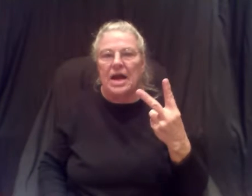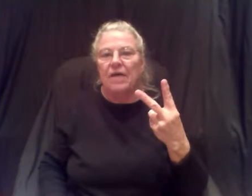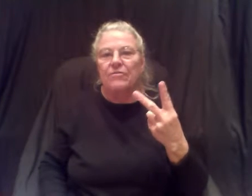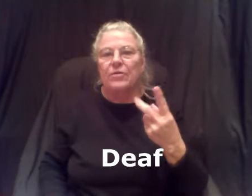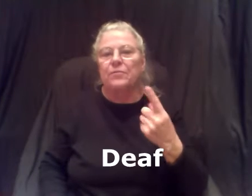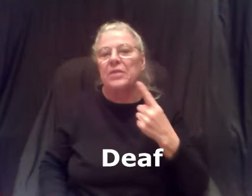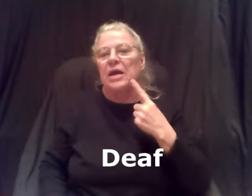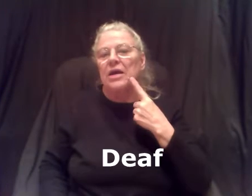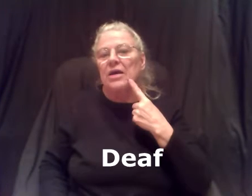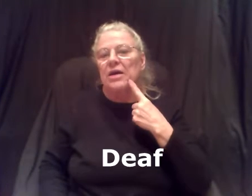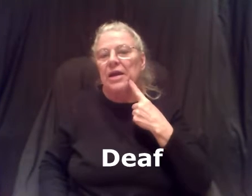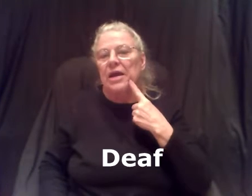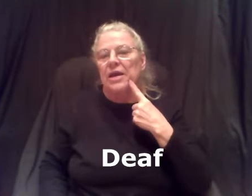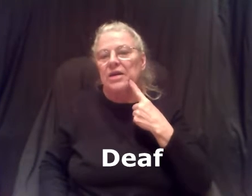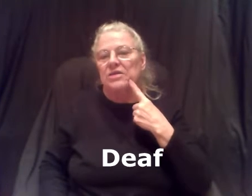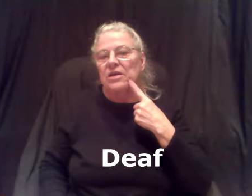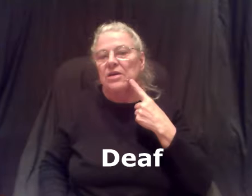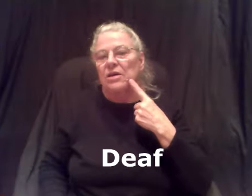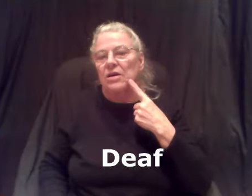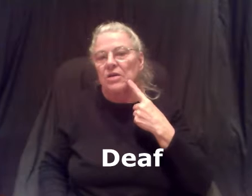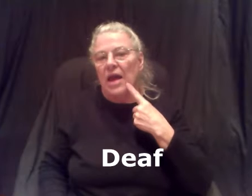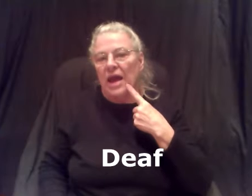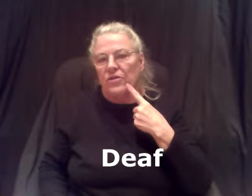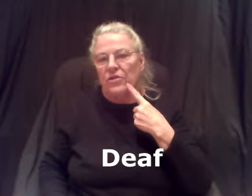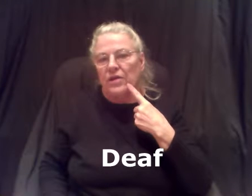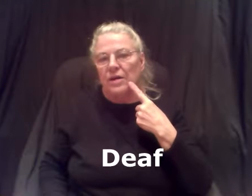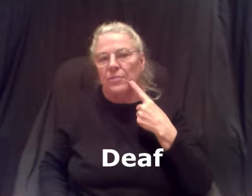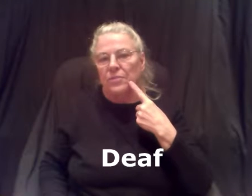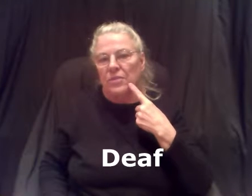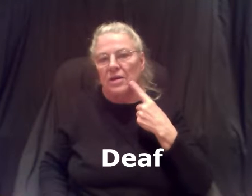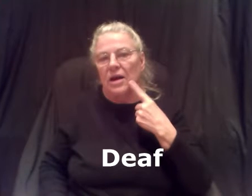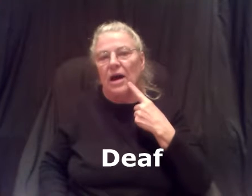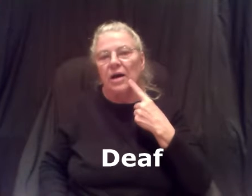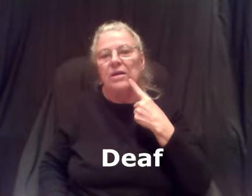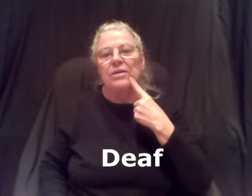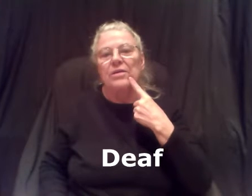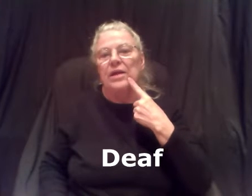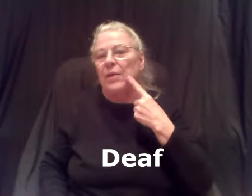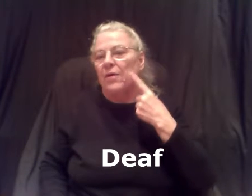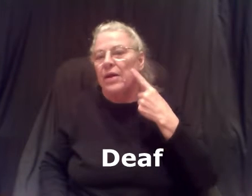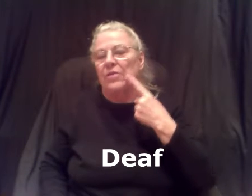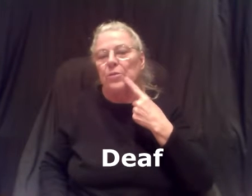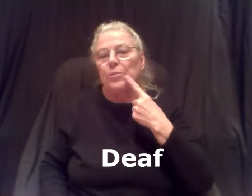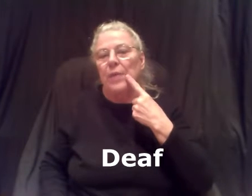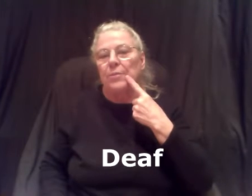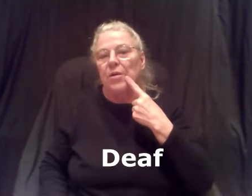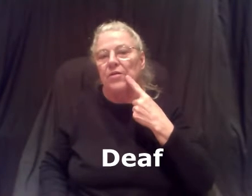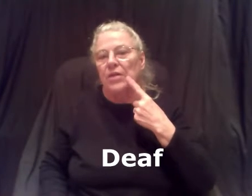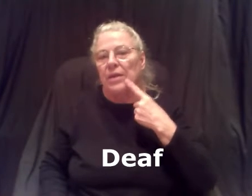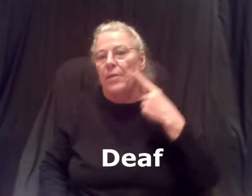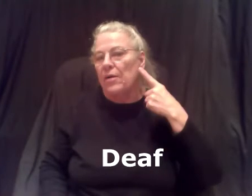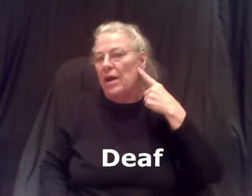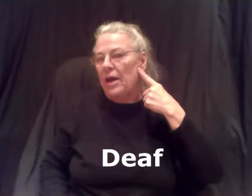Deaf, it is at the lip area, the bottom part of the lip area,